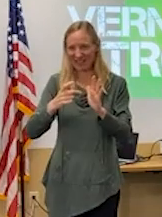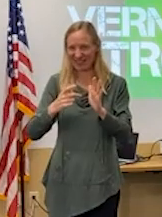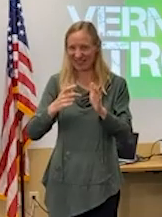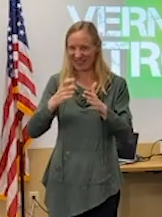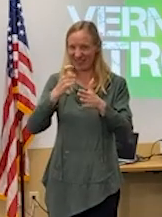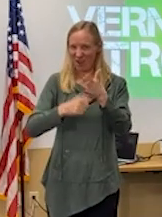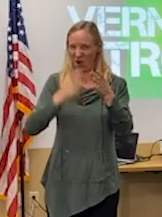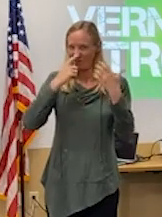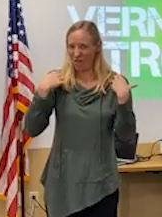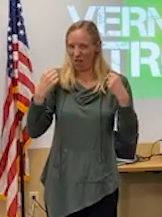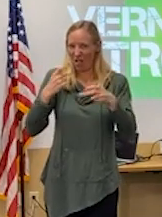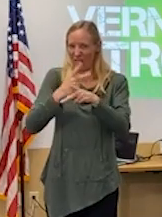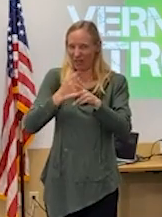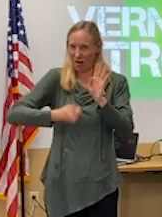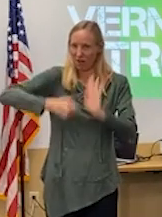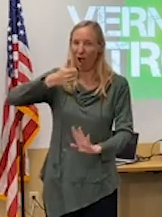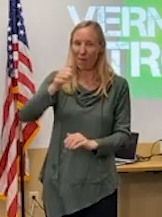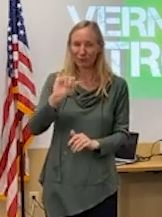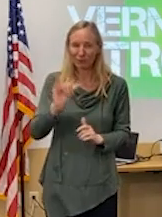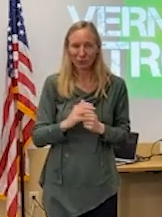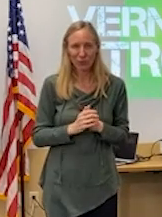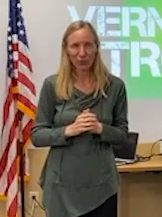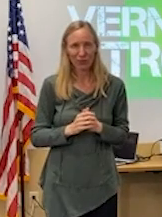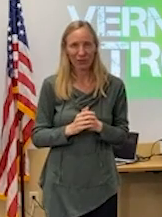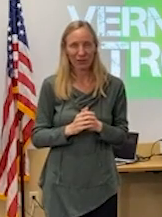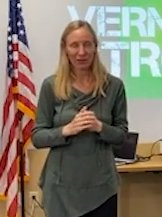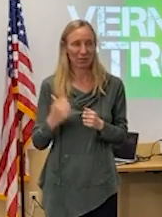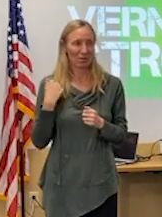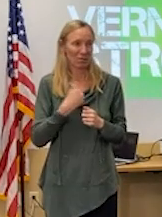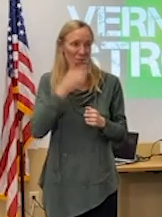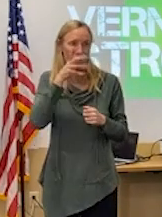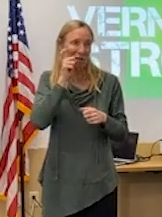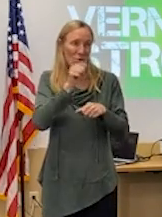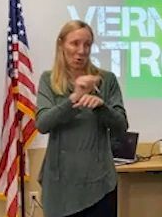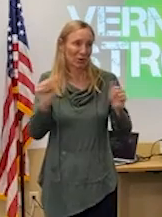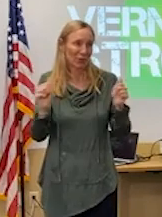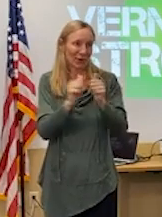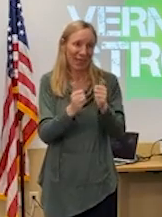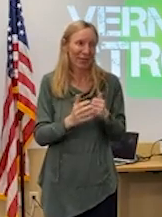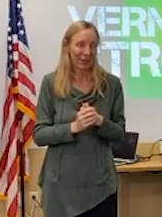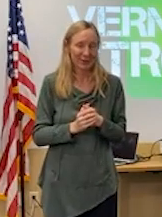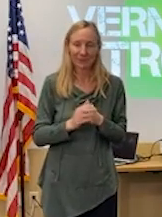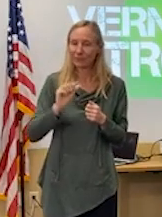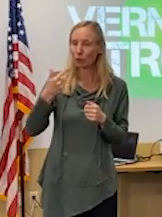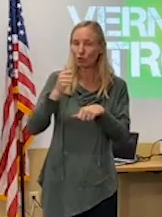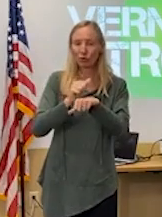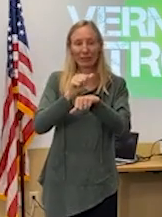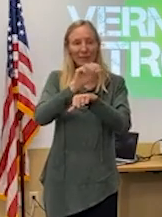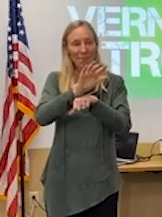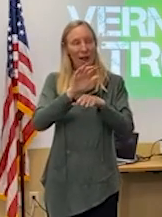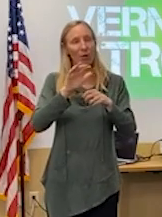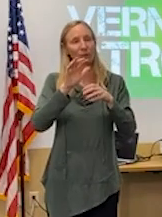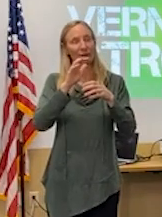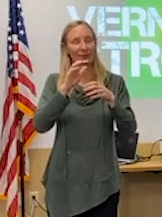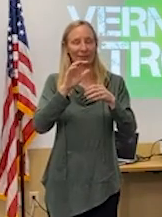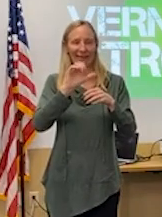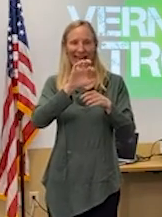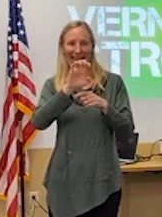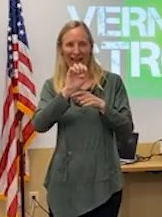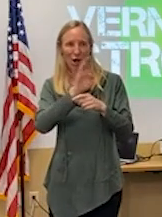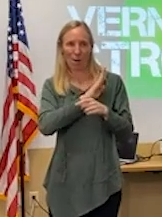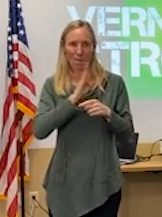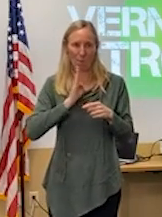So we're all going to have to work together. The Green Mountain Care Board is taking the lead on this, as they